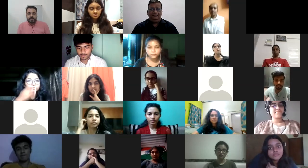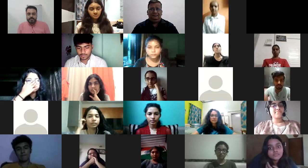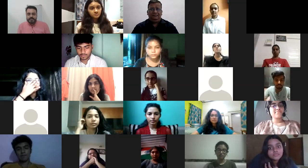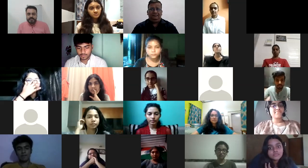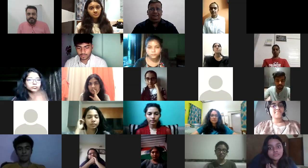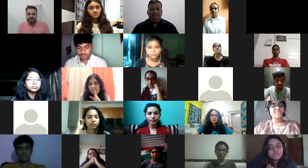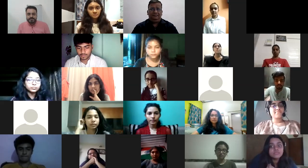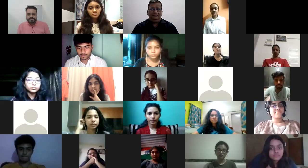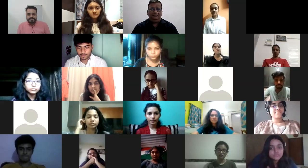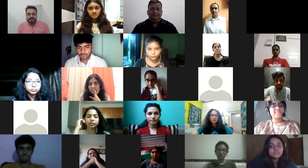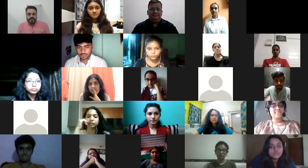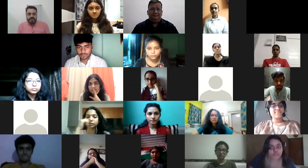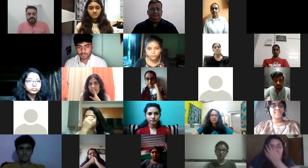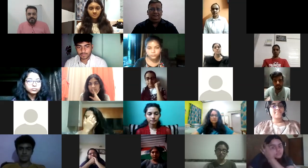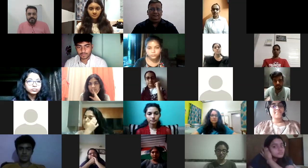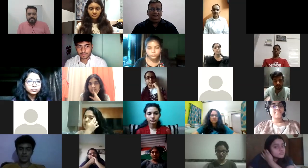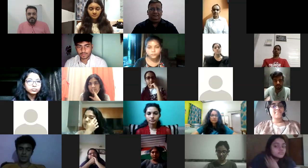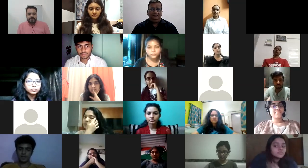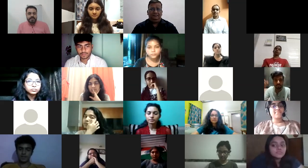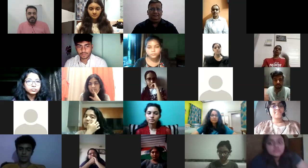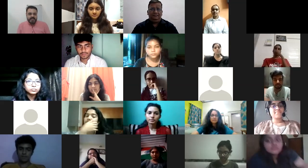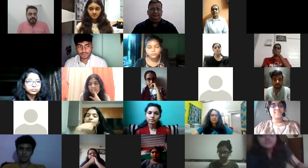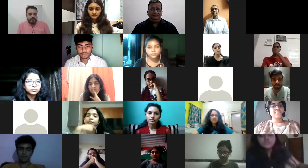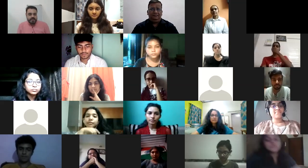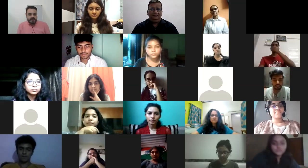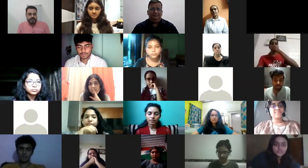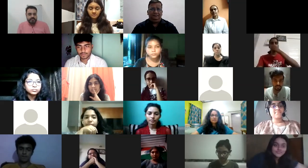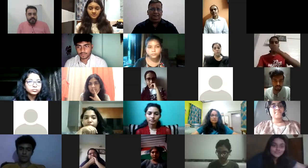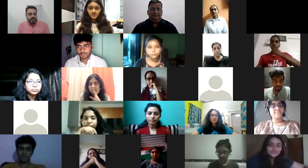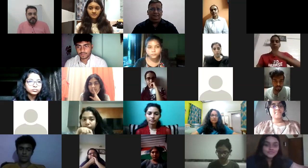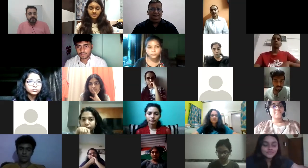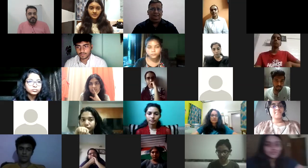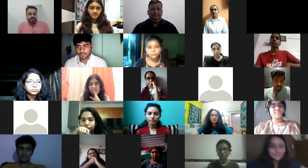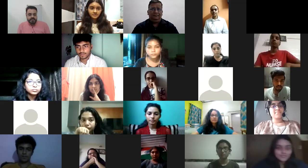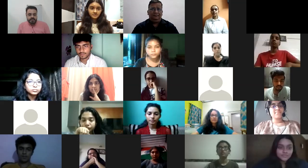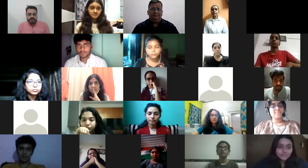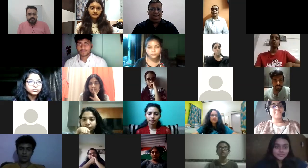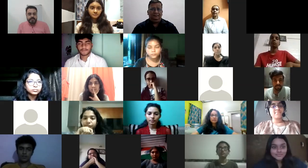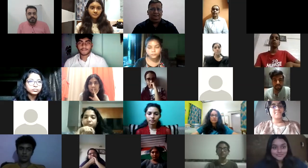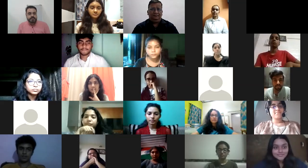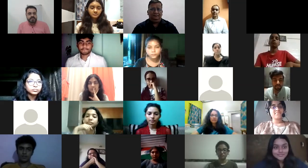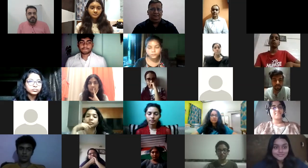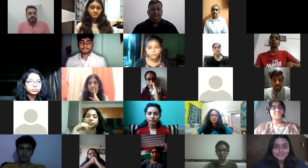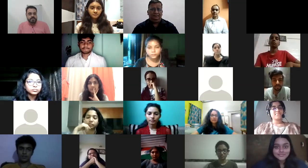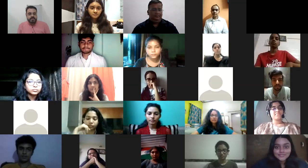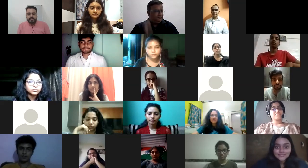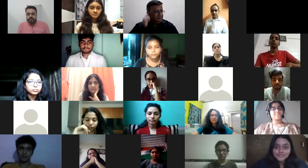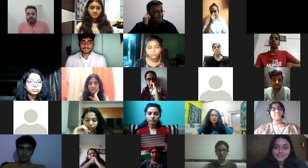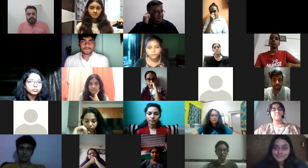Parel. Okay, so we trained about 25 to 30 of hearing impaired youth so that they could be employed